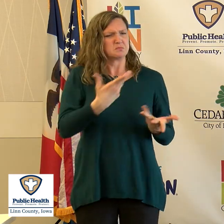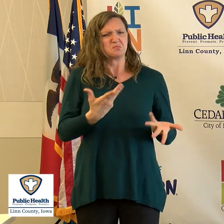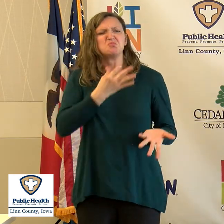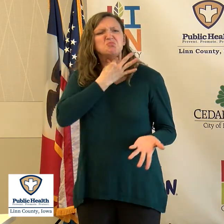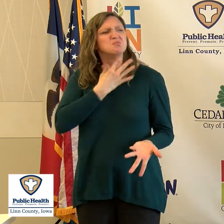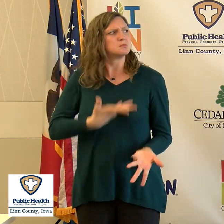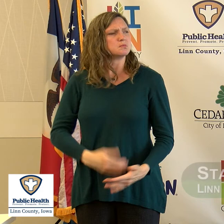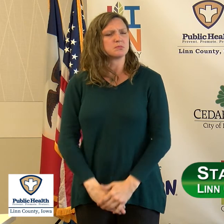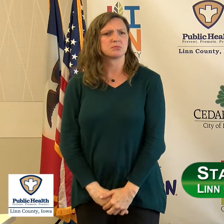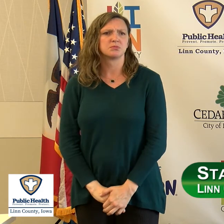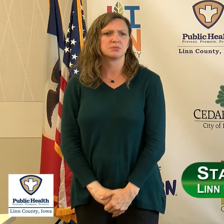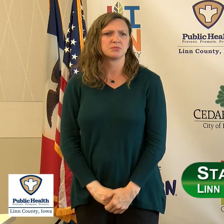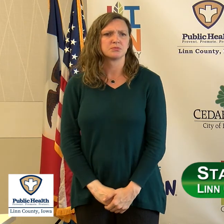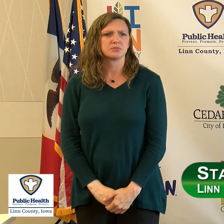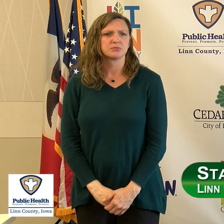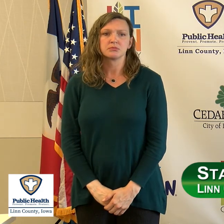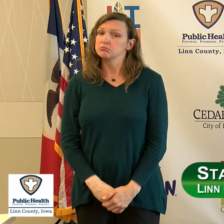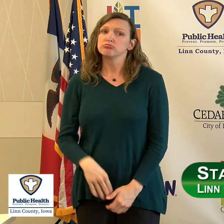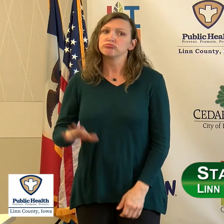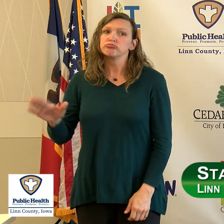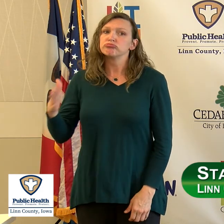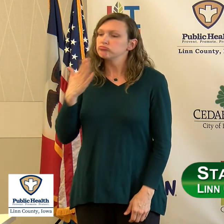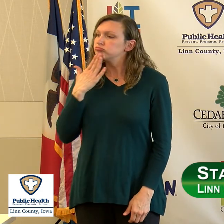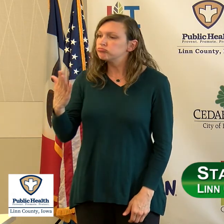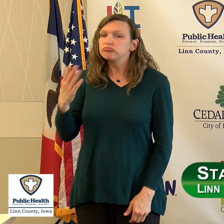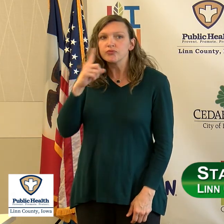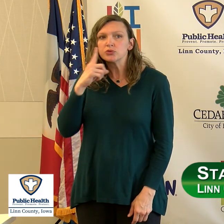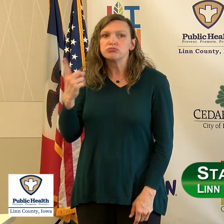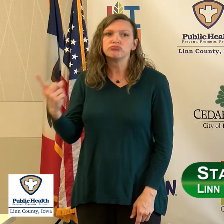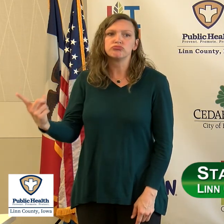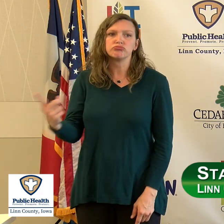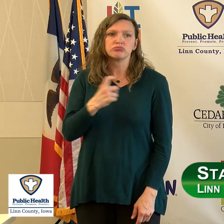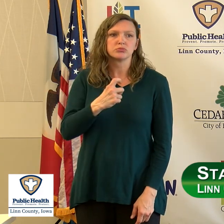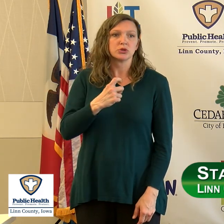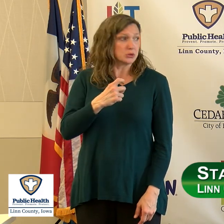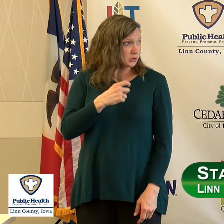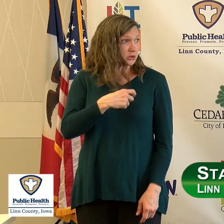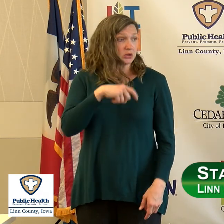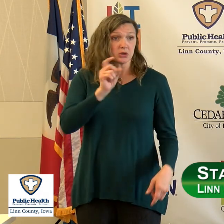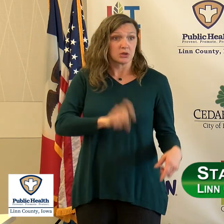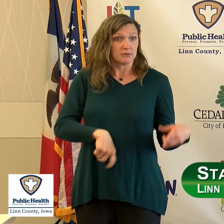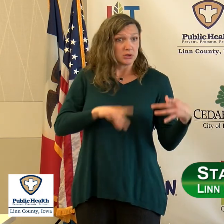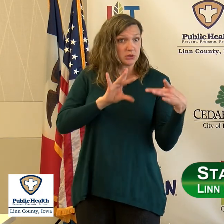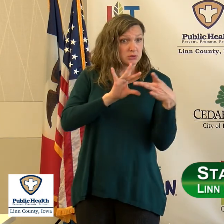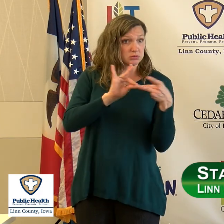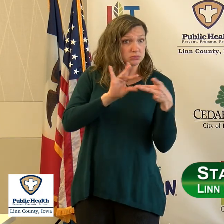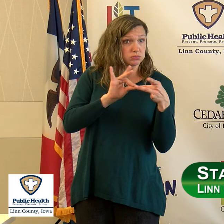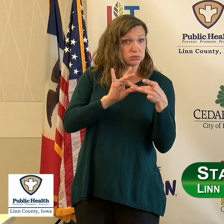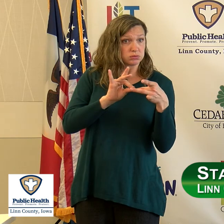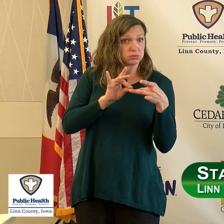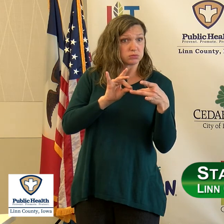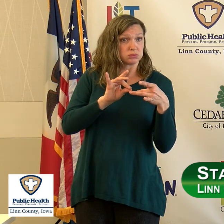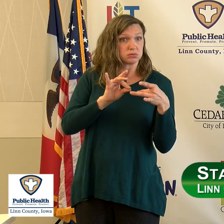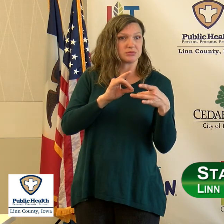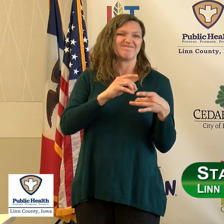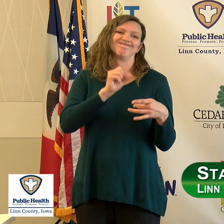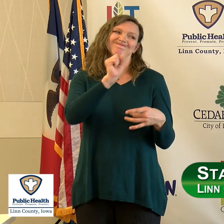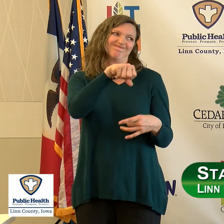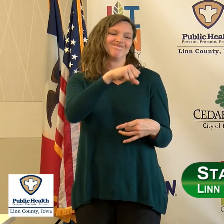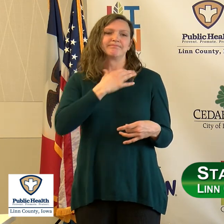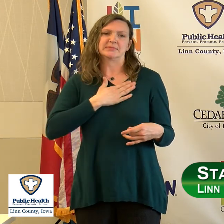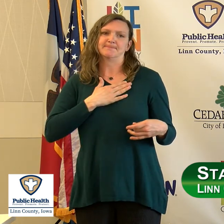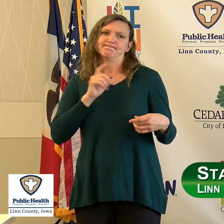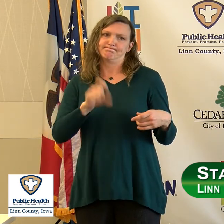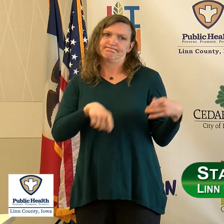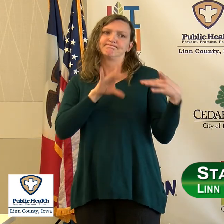Thank you for the question. Caitlin, I need to repeat the question, or was the audience able to get it? Please repeat it. So